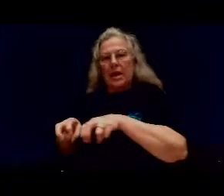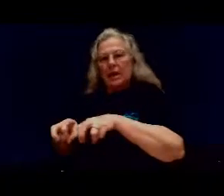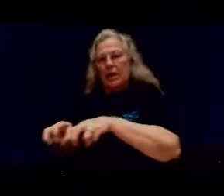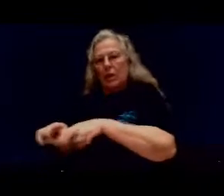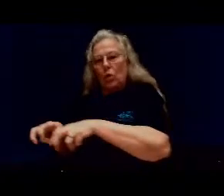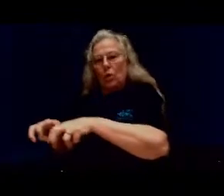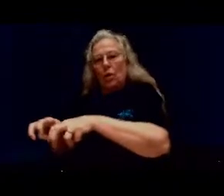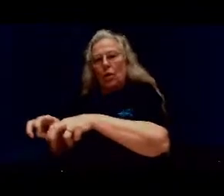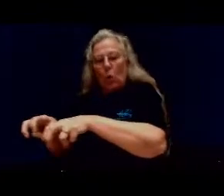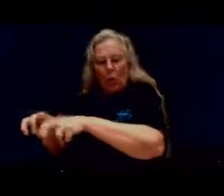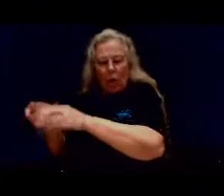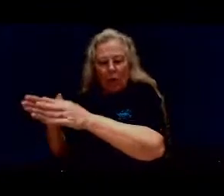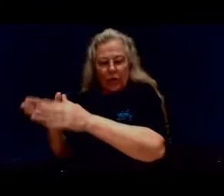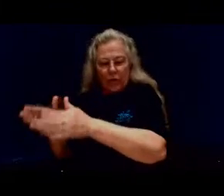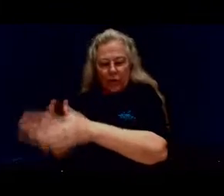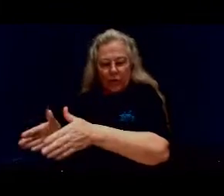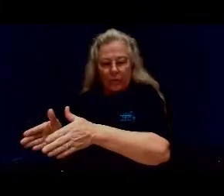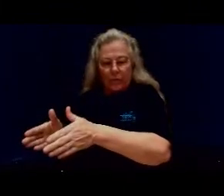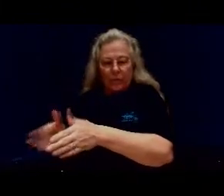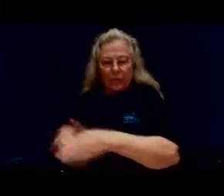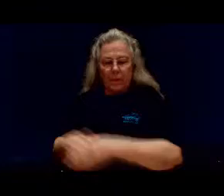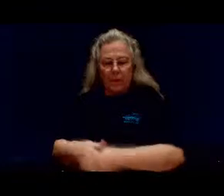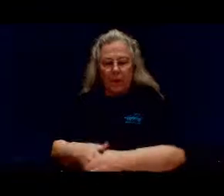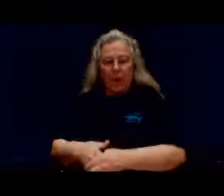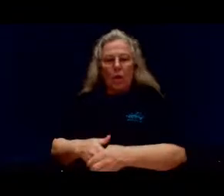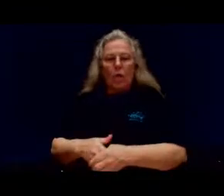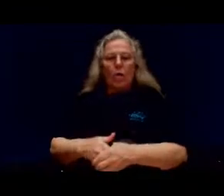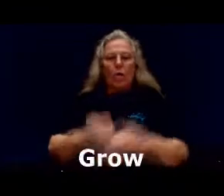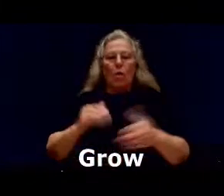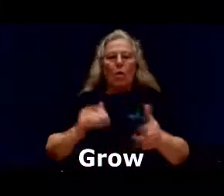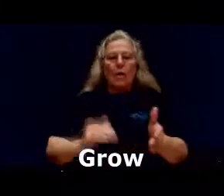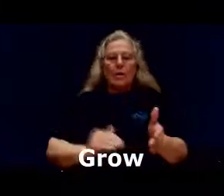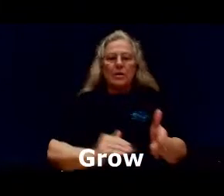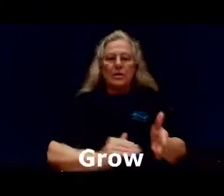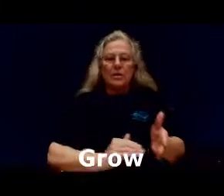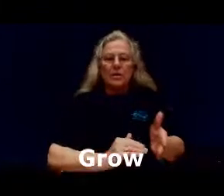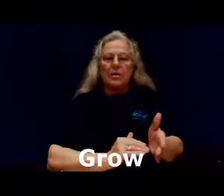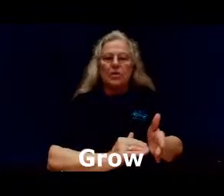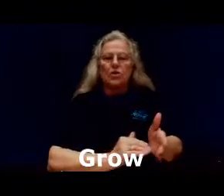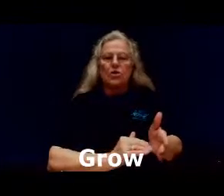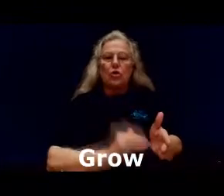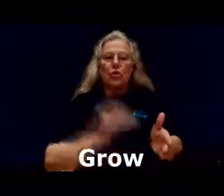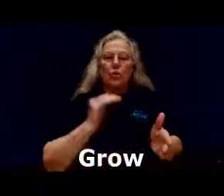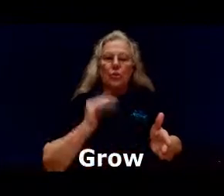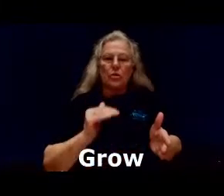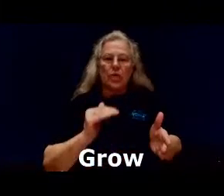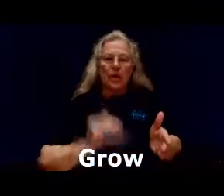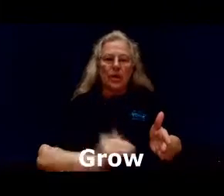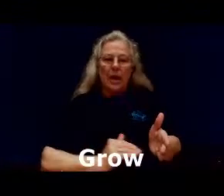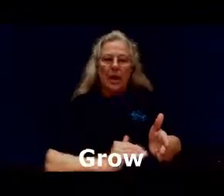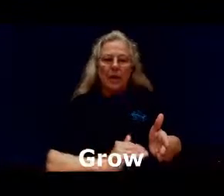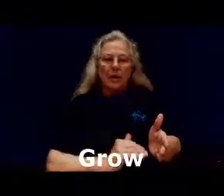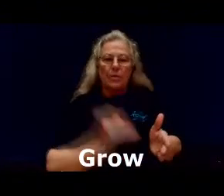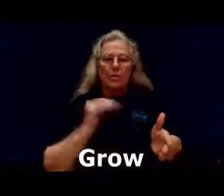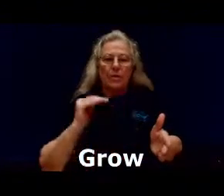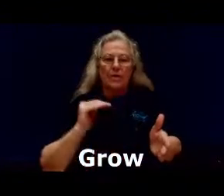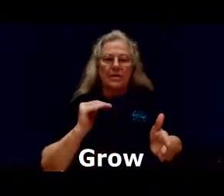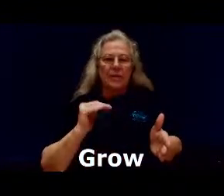ending. Wanderer. Grow, show from your dominant hand, it's in a